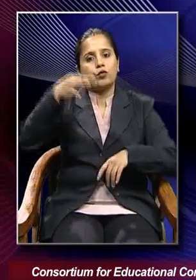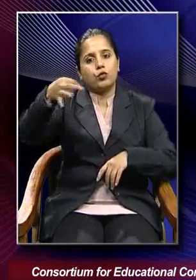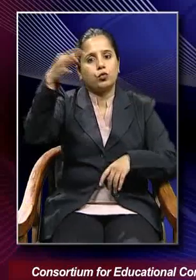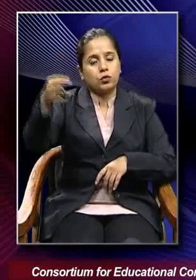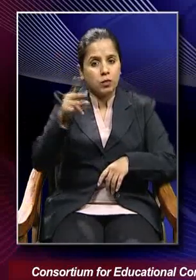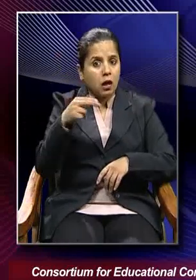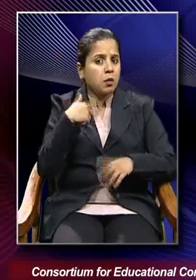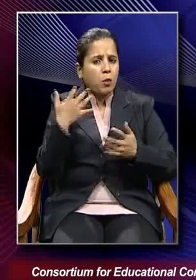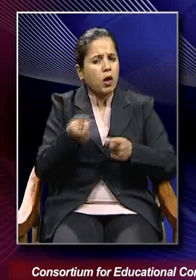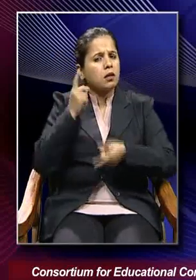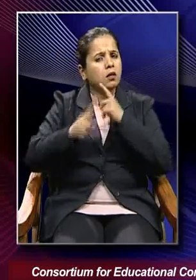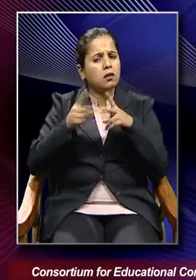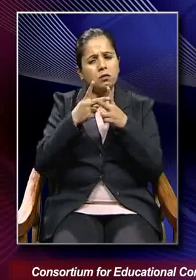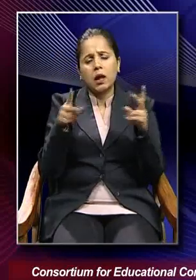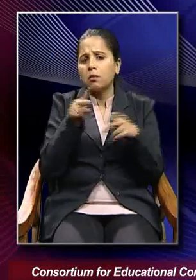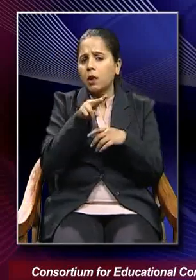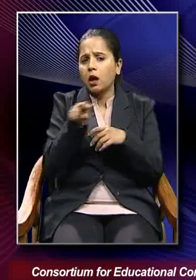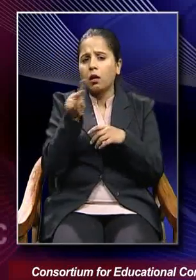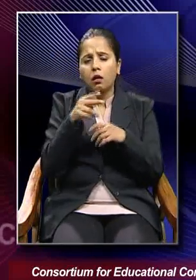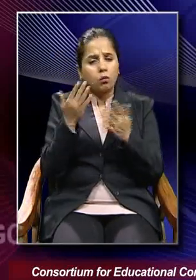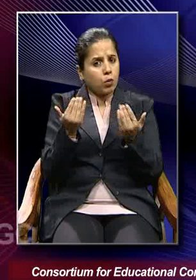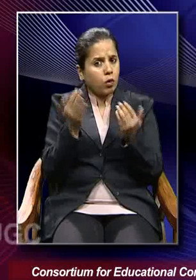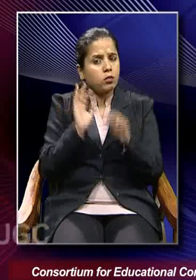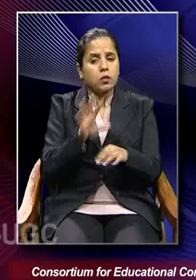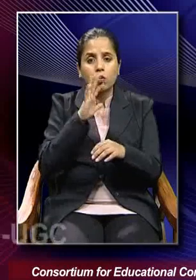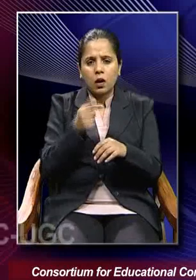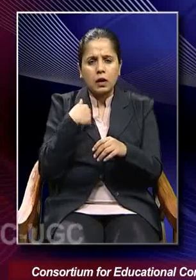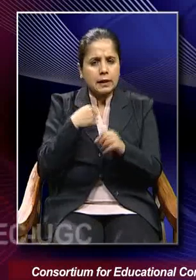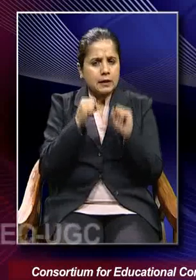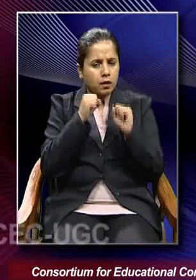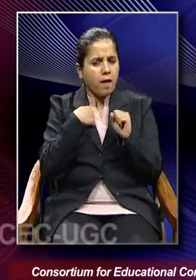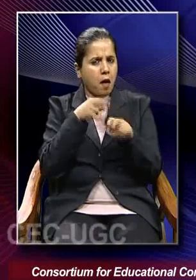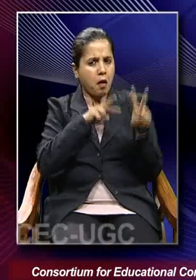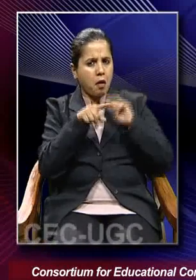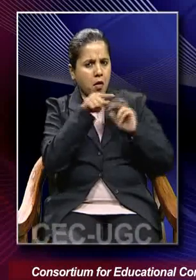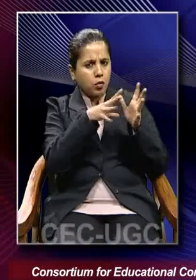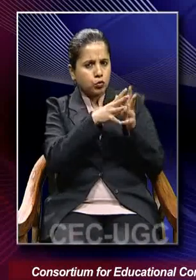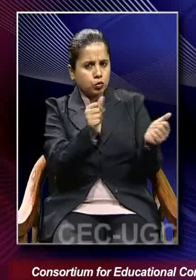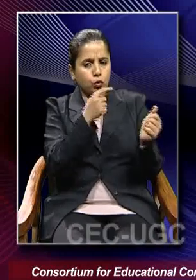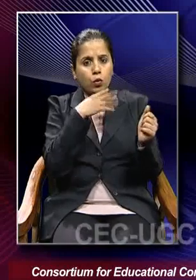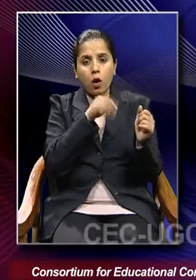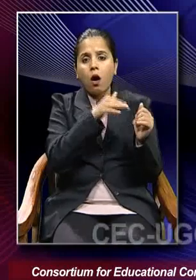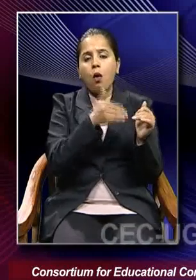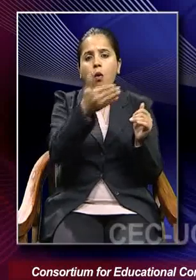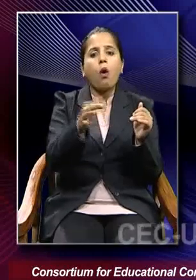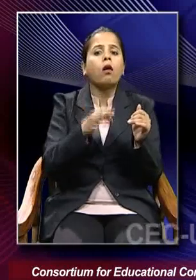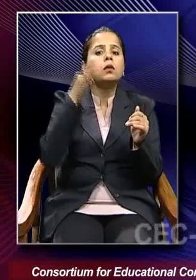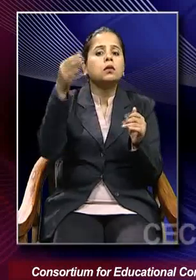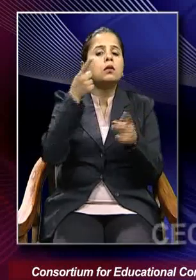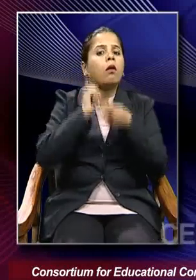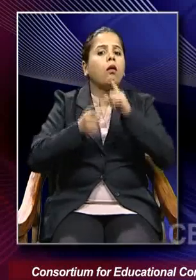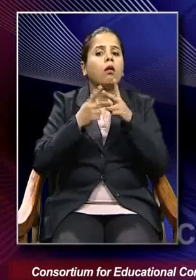history can have multiple meanings. Addressing difficult and often then contested histories